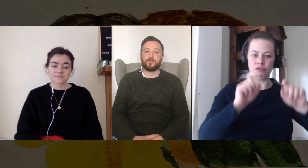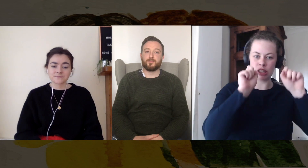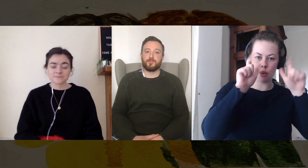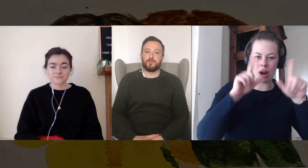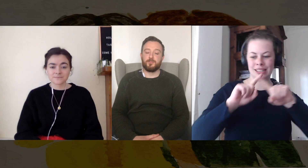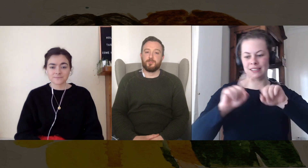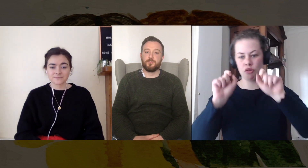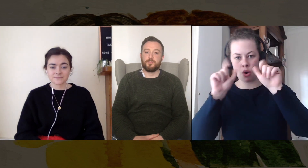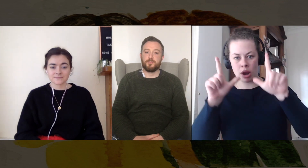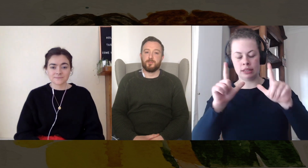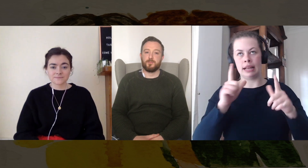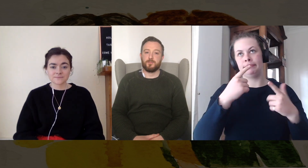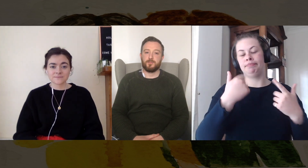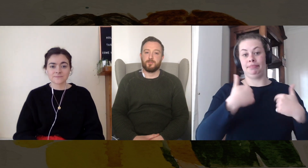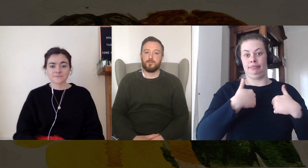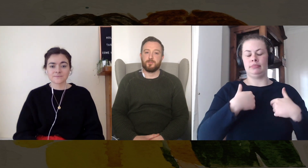and